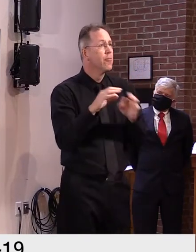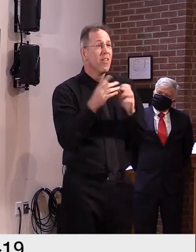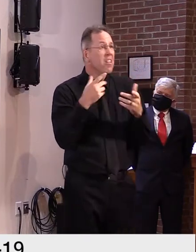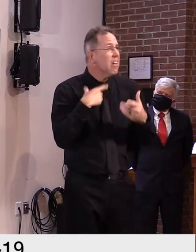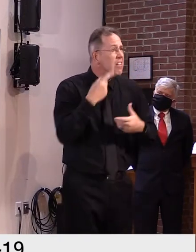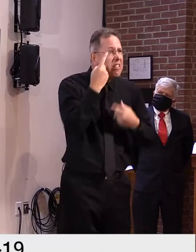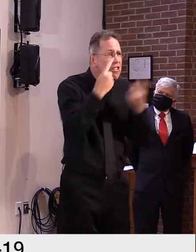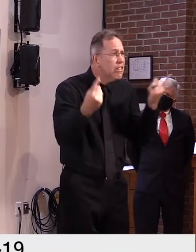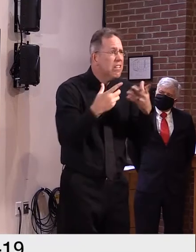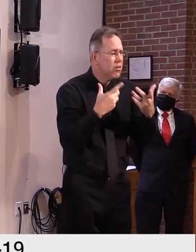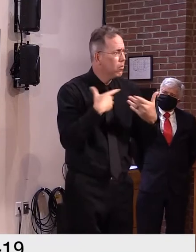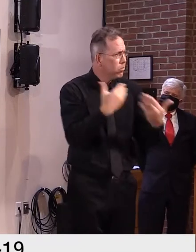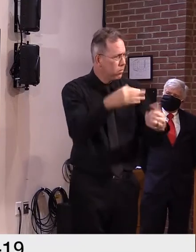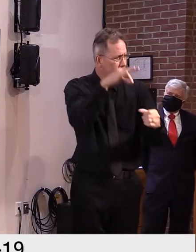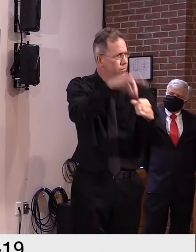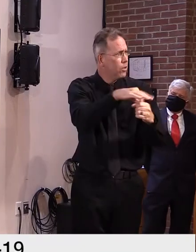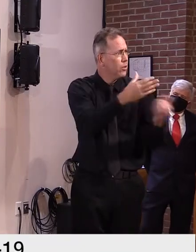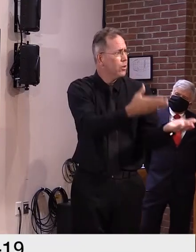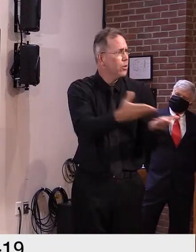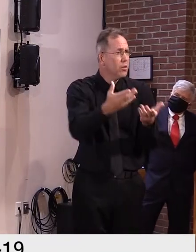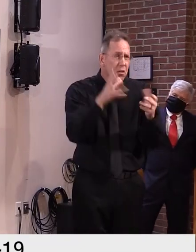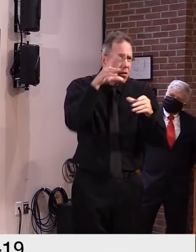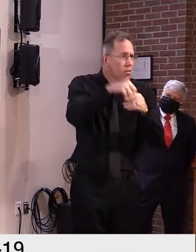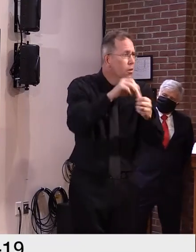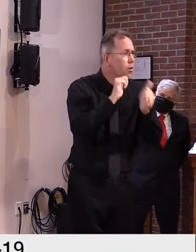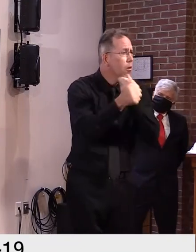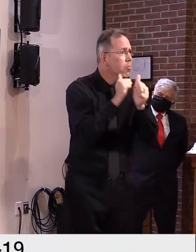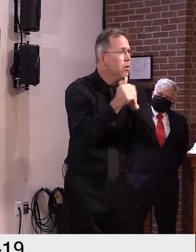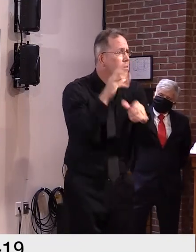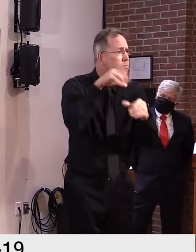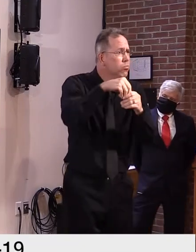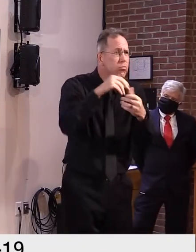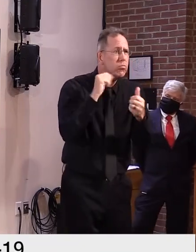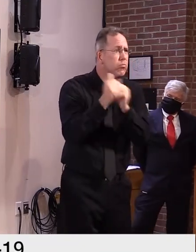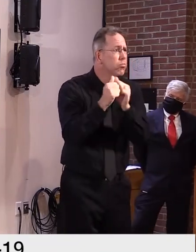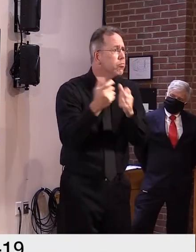government, but it isn't through violence. And that's something